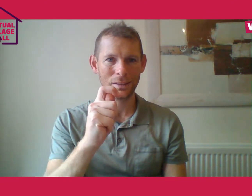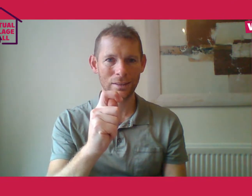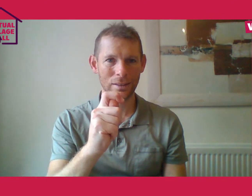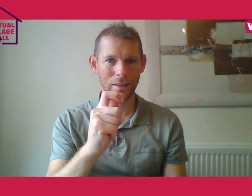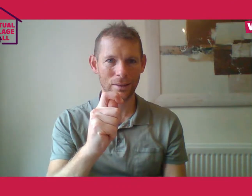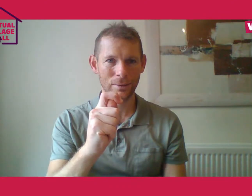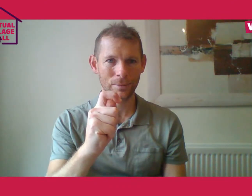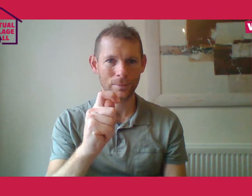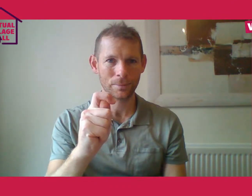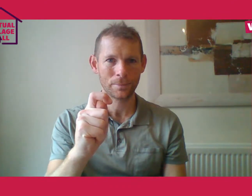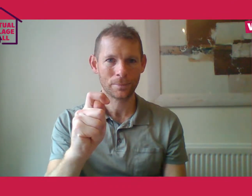10.